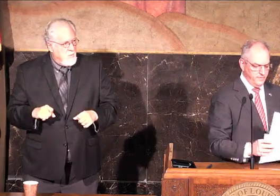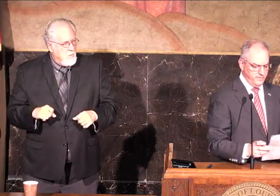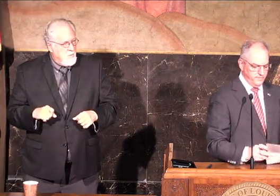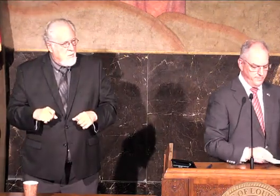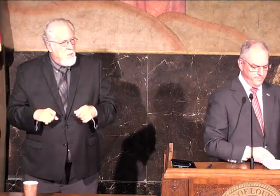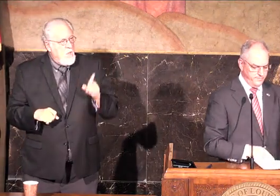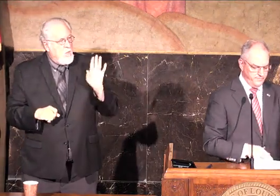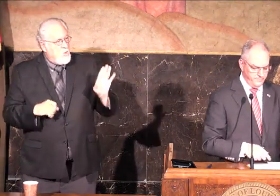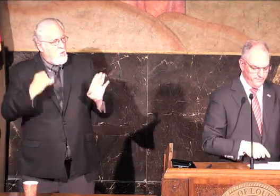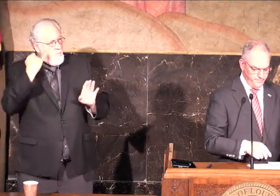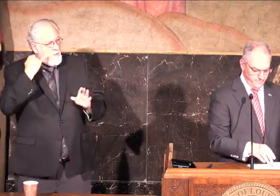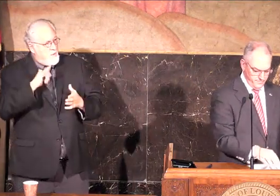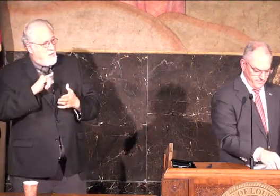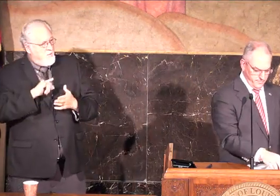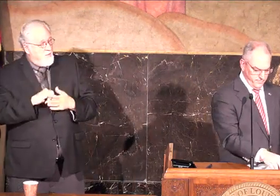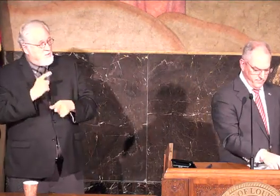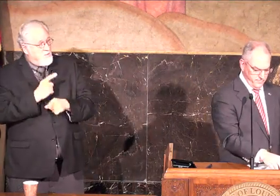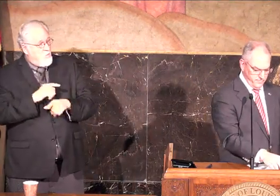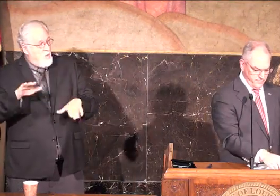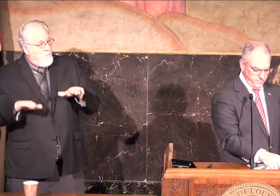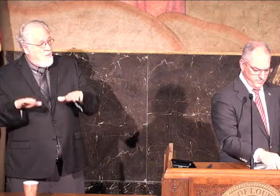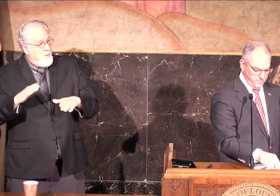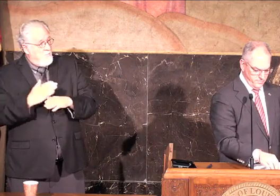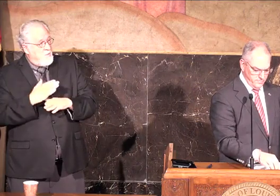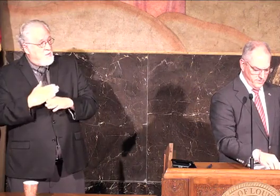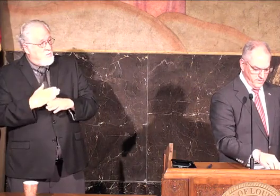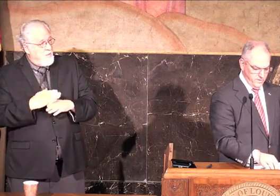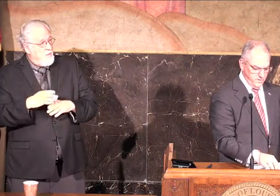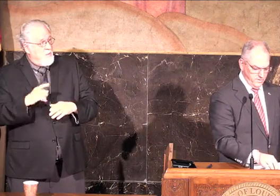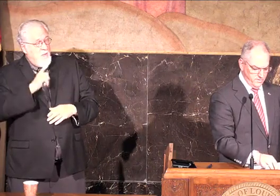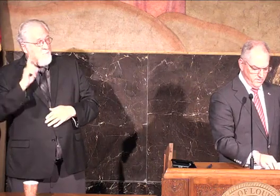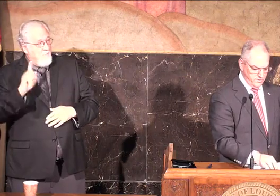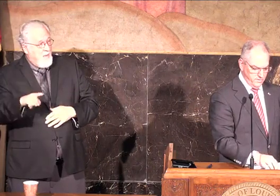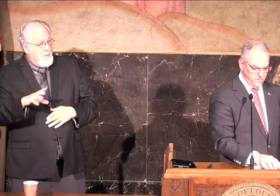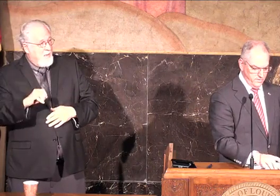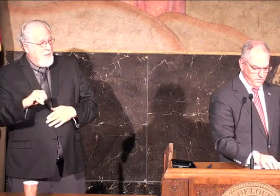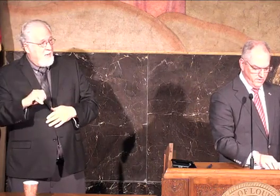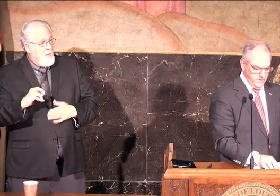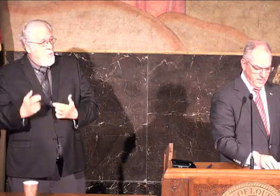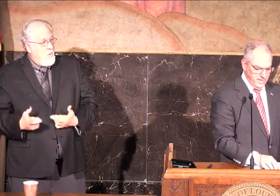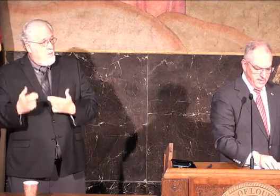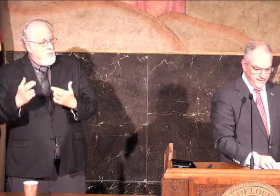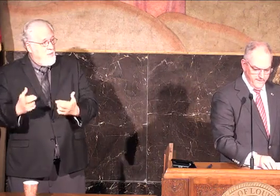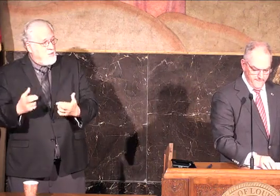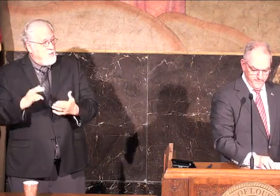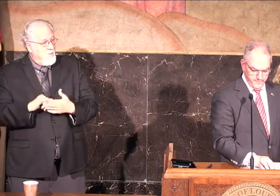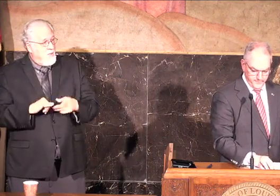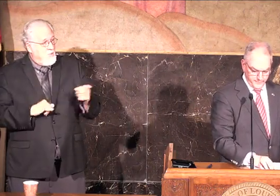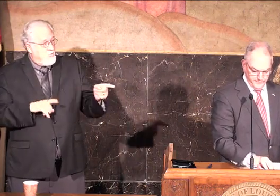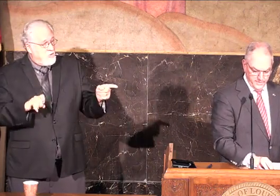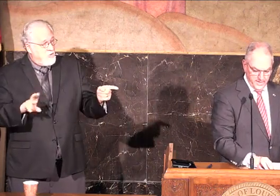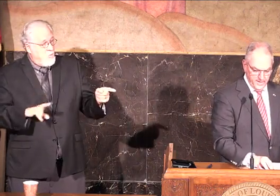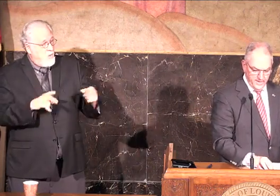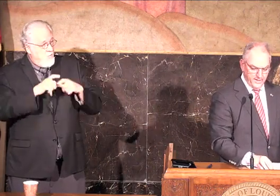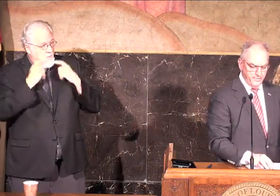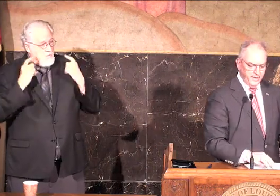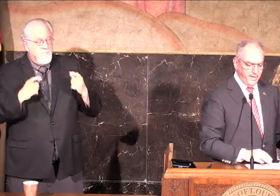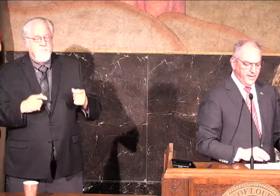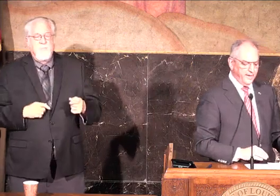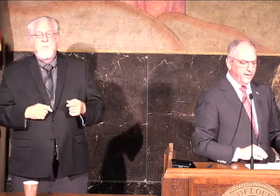In your opinion, does that strike the right balance between an outright mandate and basically a recommendation that you shouldn't wear a mask?